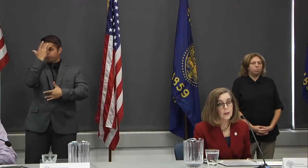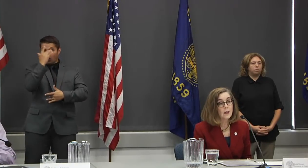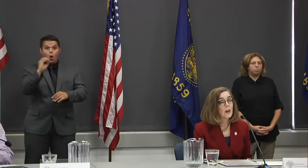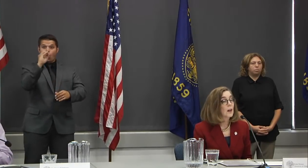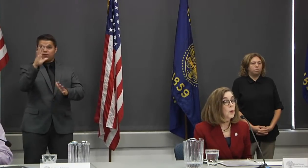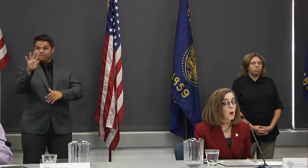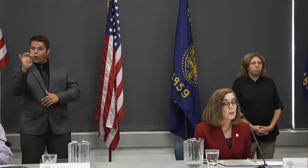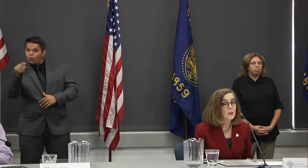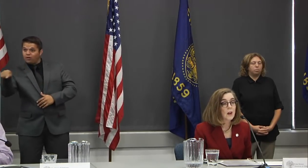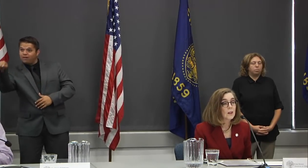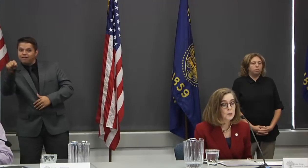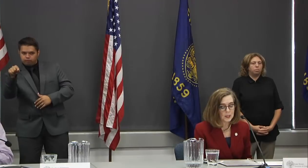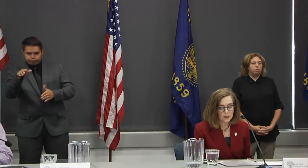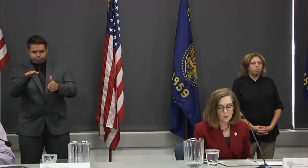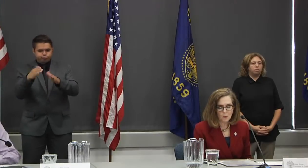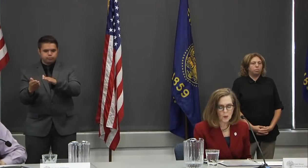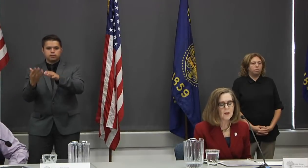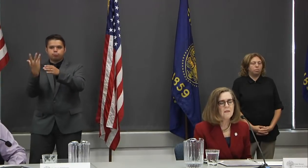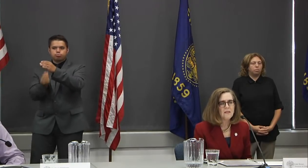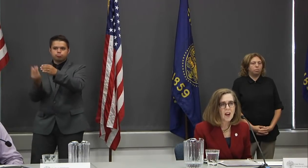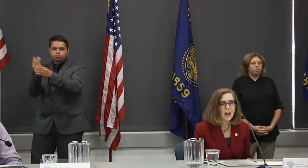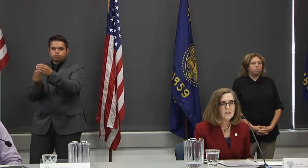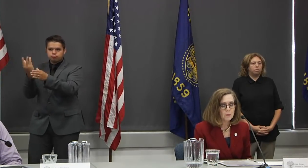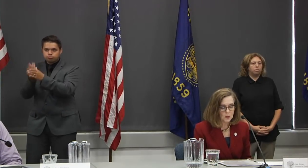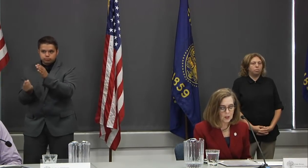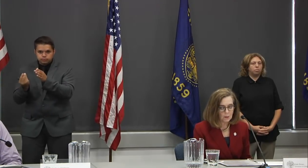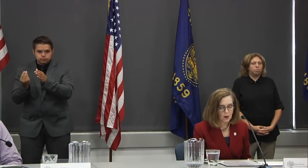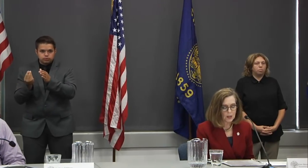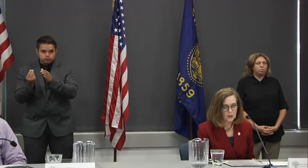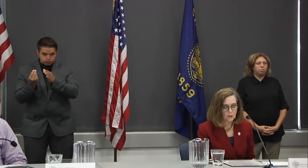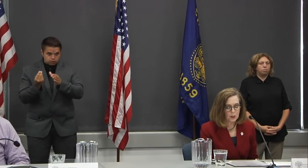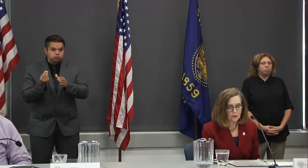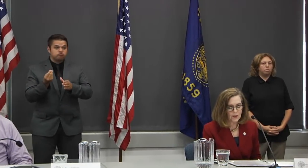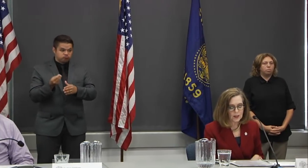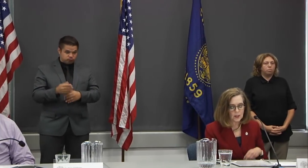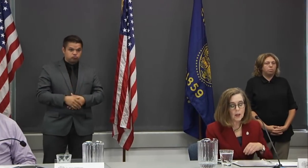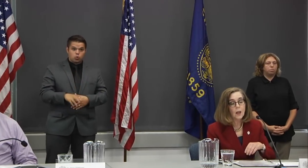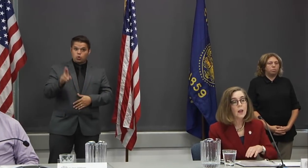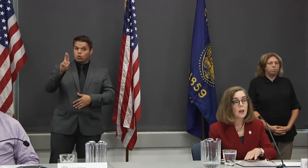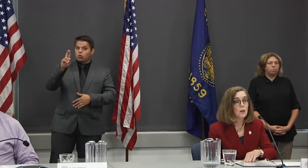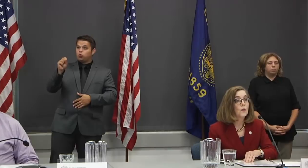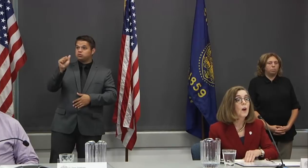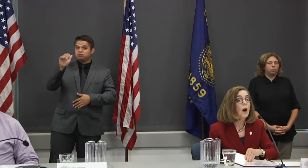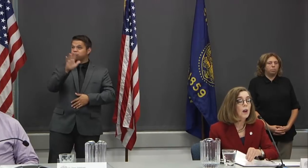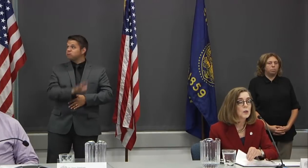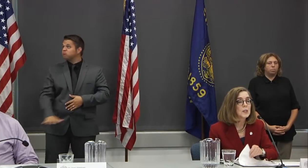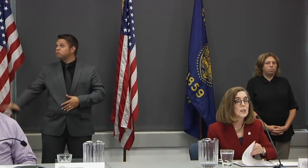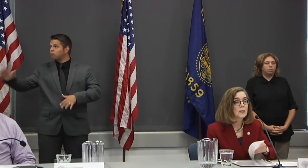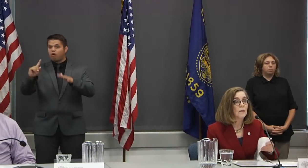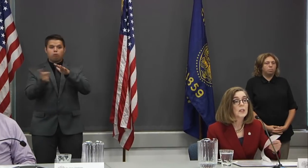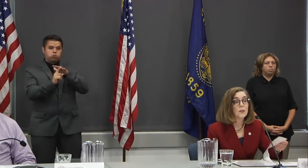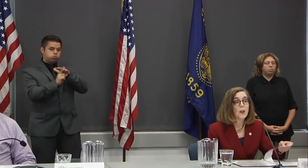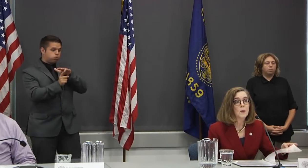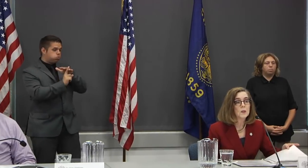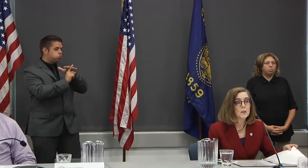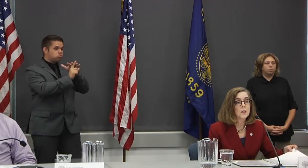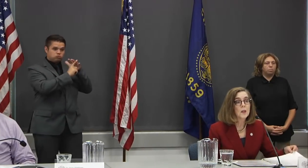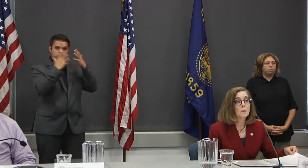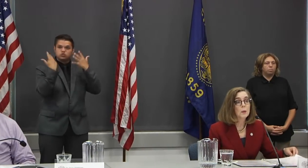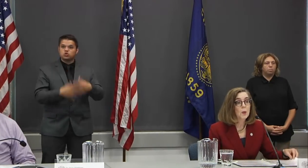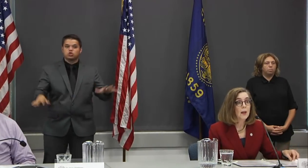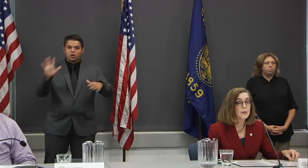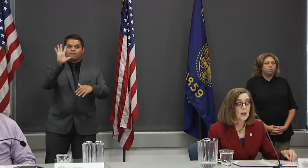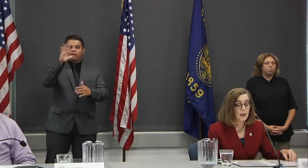died. Across our country, more than 5 million Americans have been infected, and over